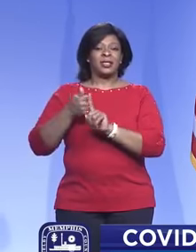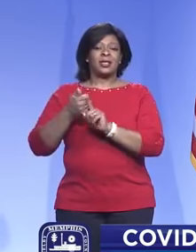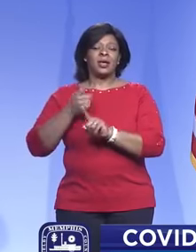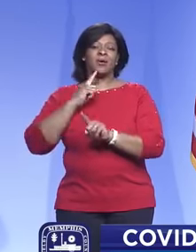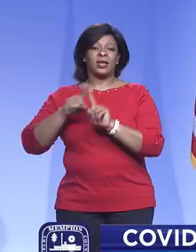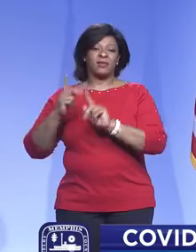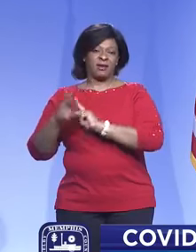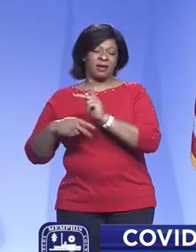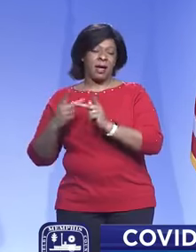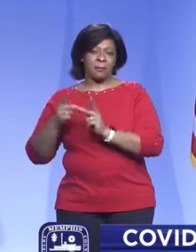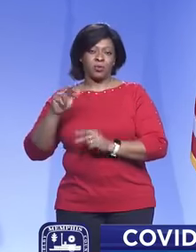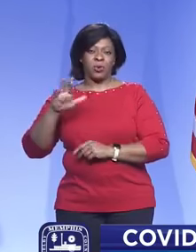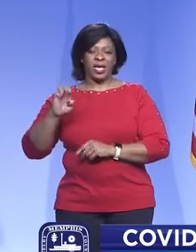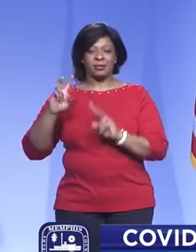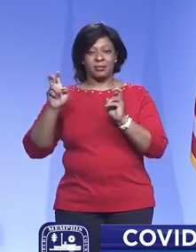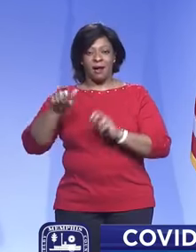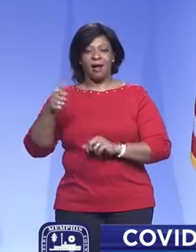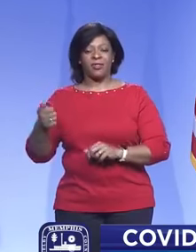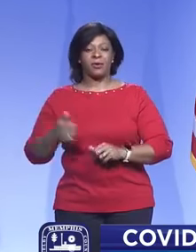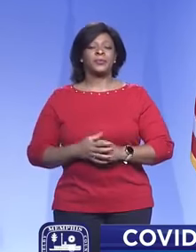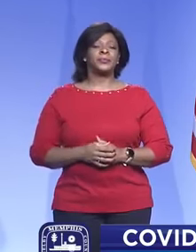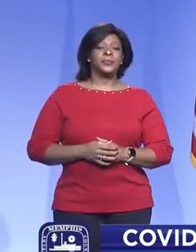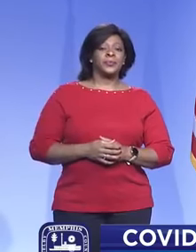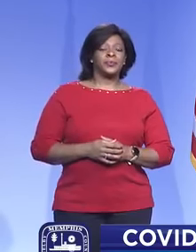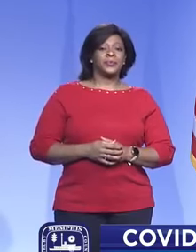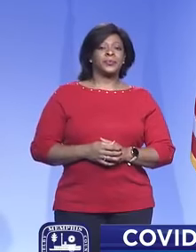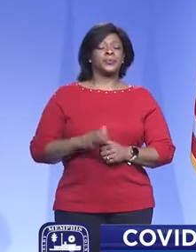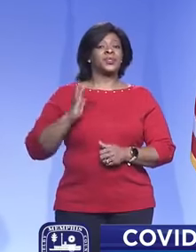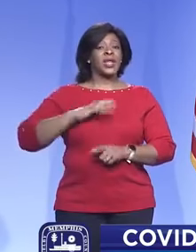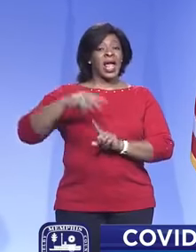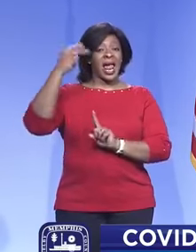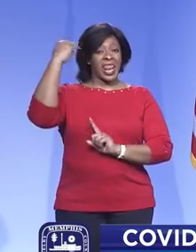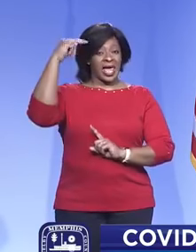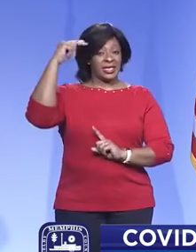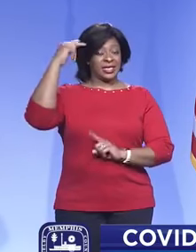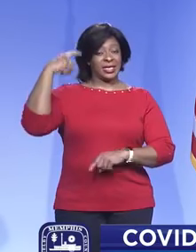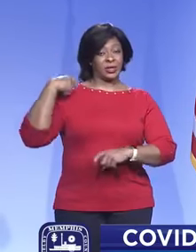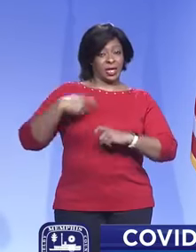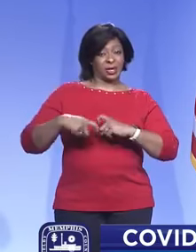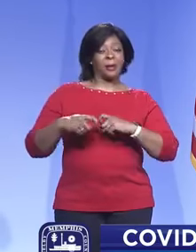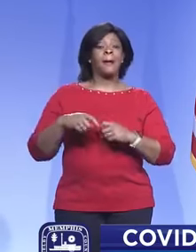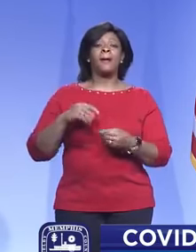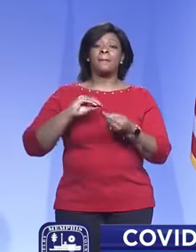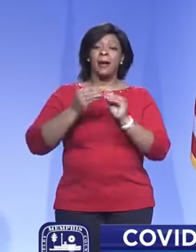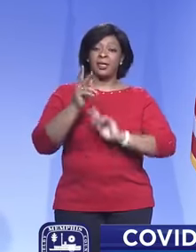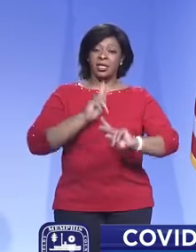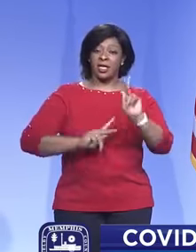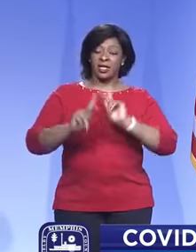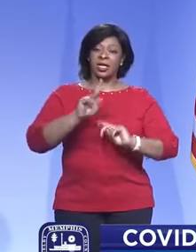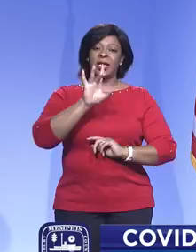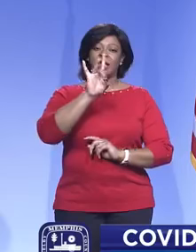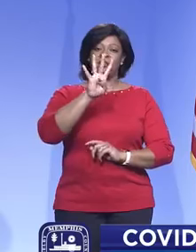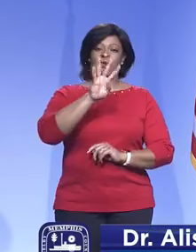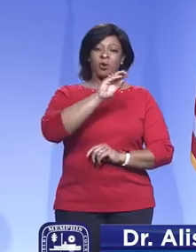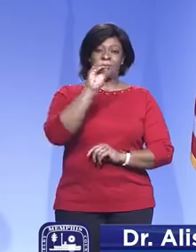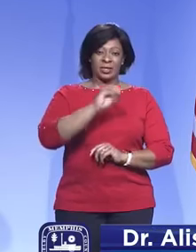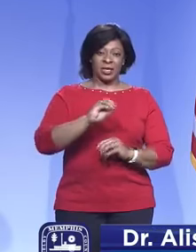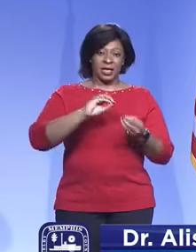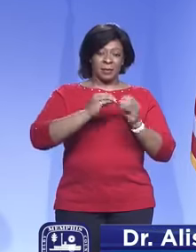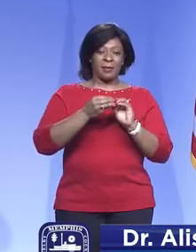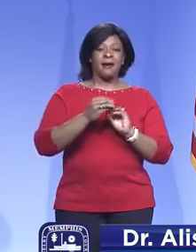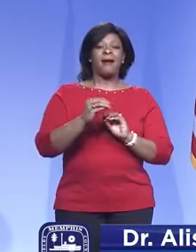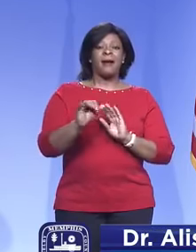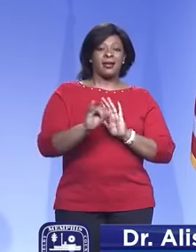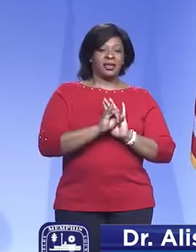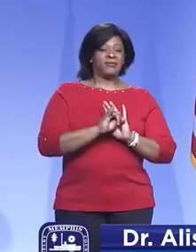themselves or others. Amongst our Latino population, about 84% of our cases